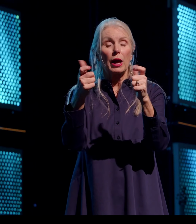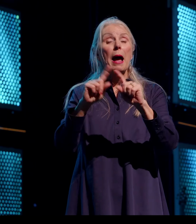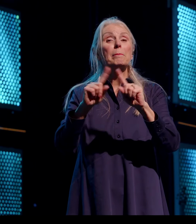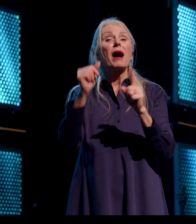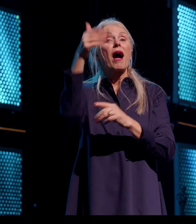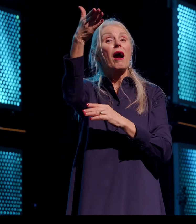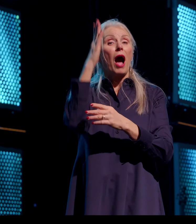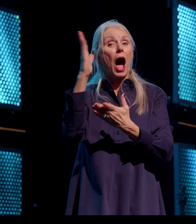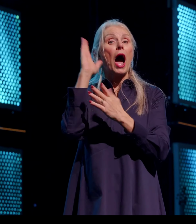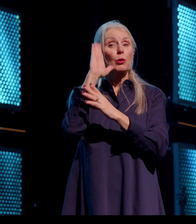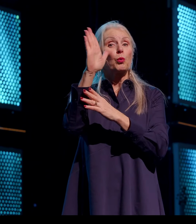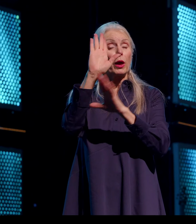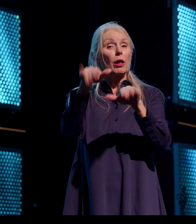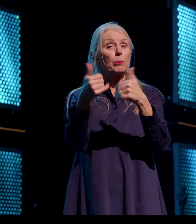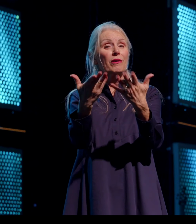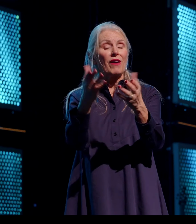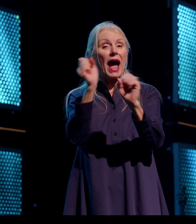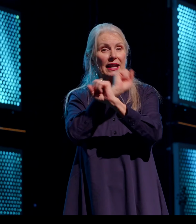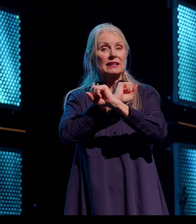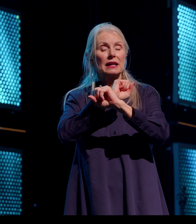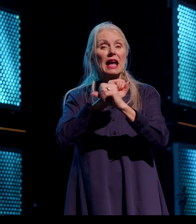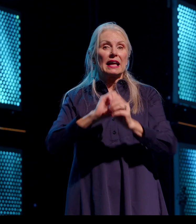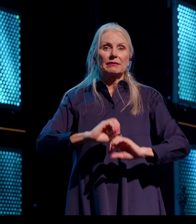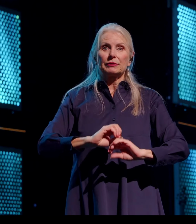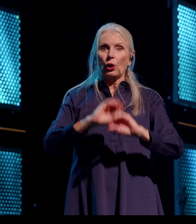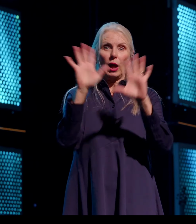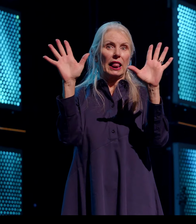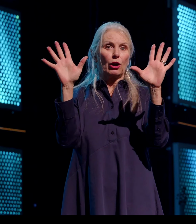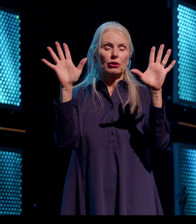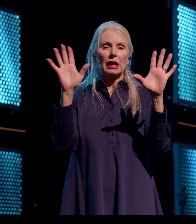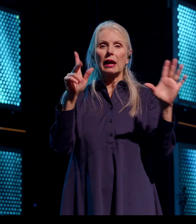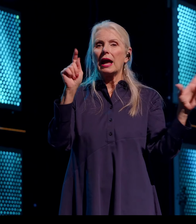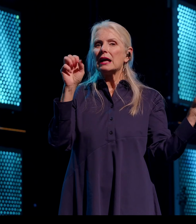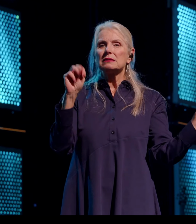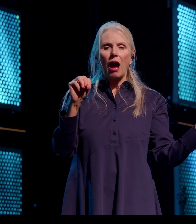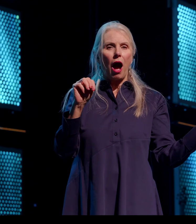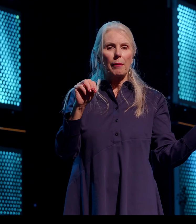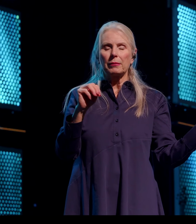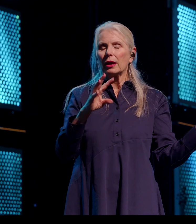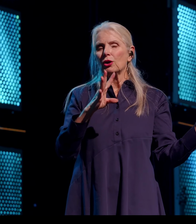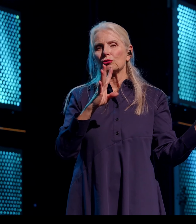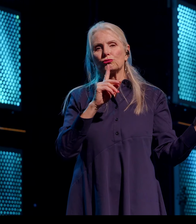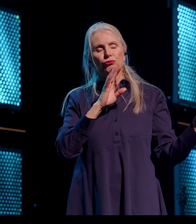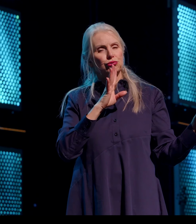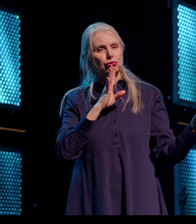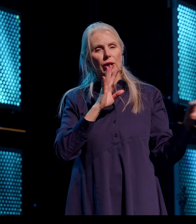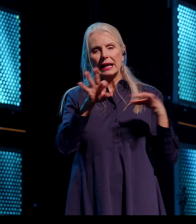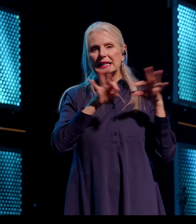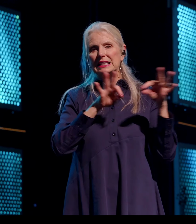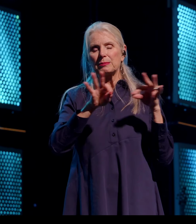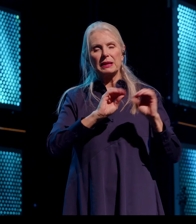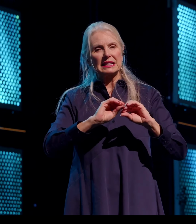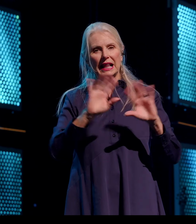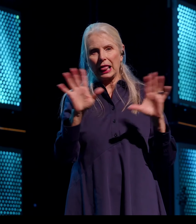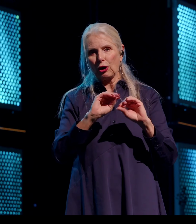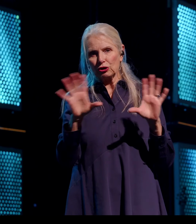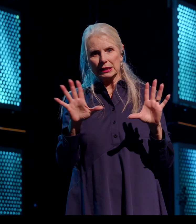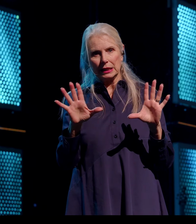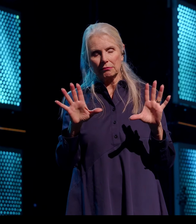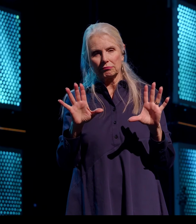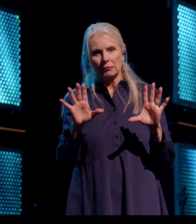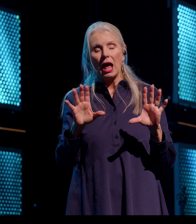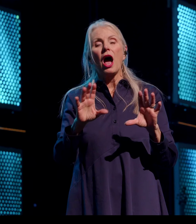clarity. Tom, I'm talking about you a lot, but there's things that you say that has affected my life. We don't have a God of confusion. We have a God of clarity. He brings